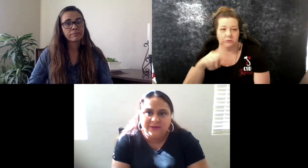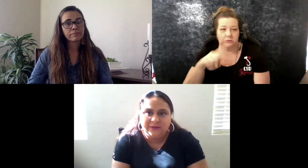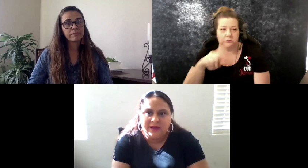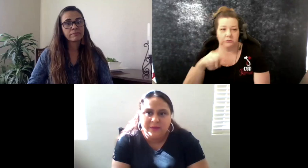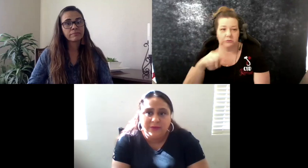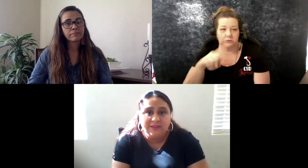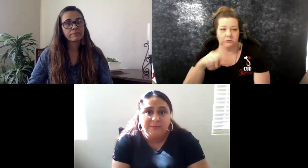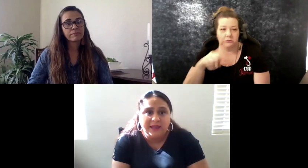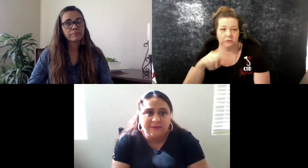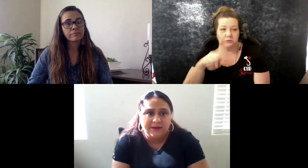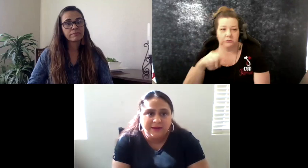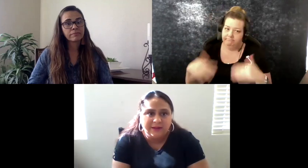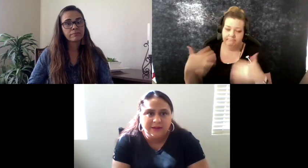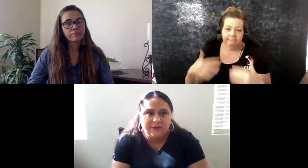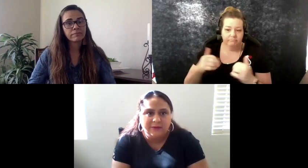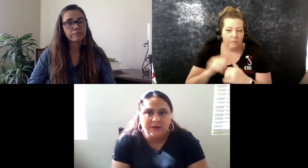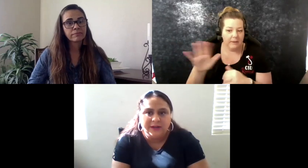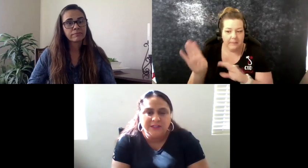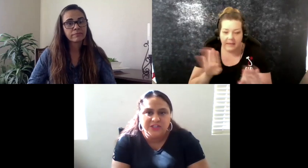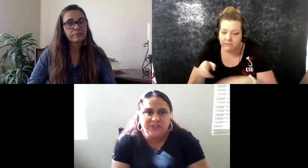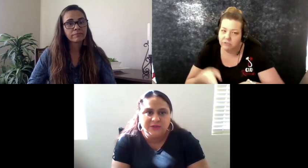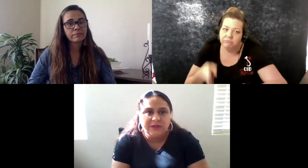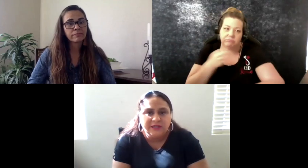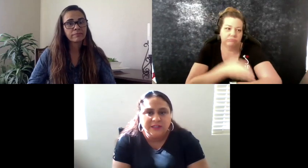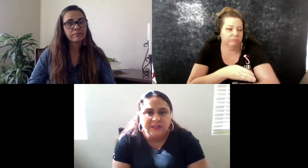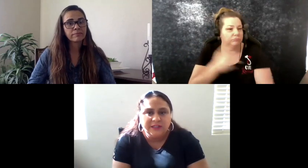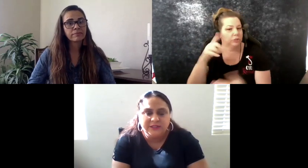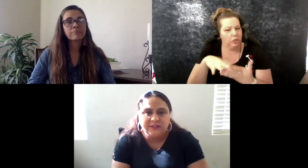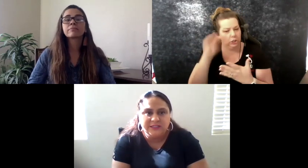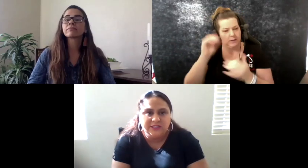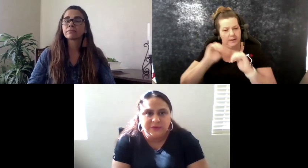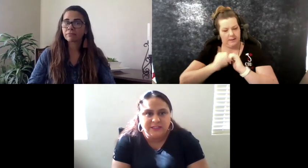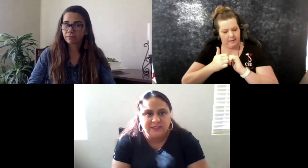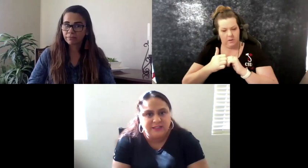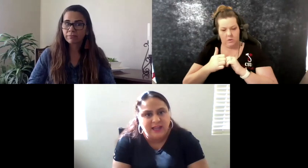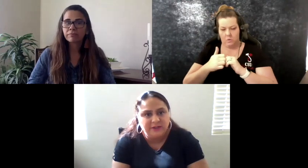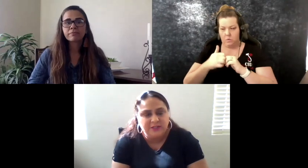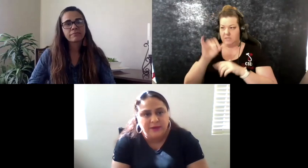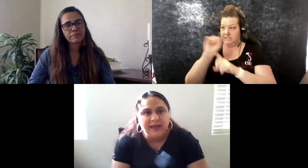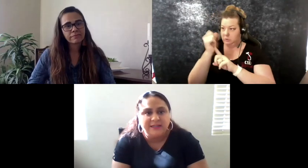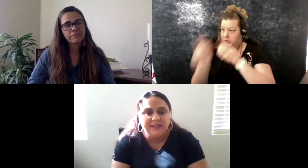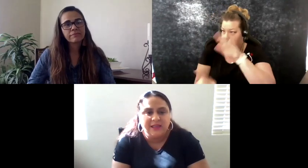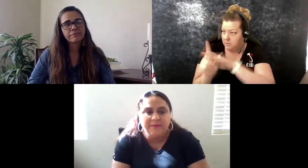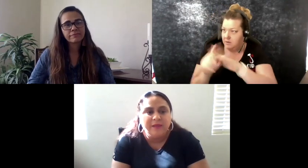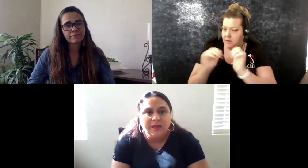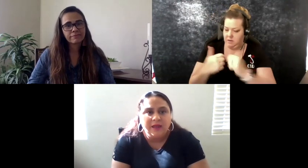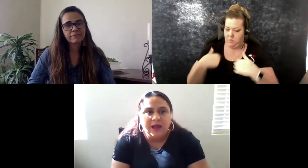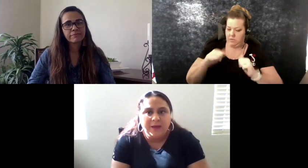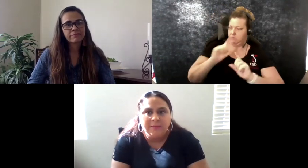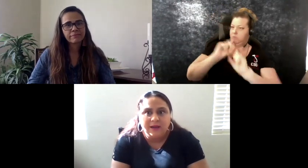tremendously, with his behavior, learning to deal with certain situations and how to react to